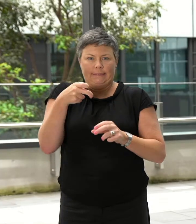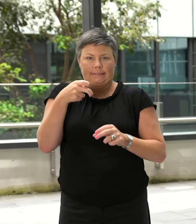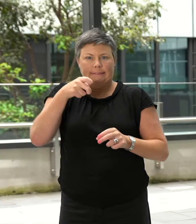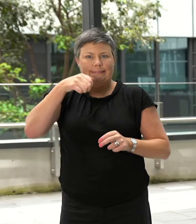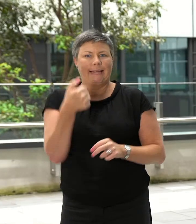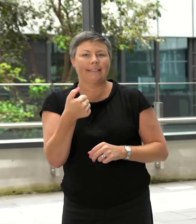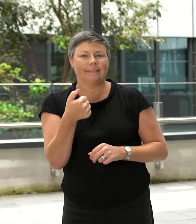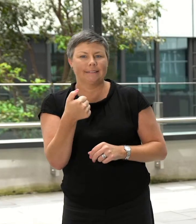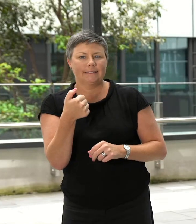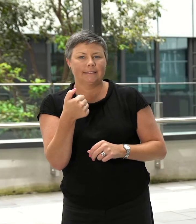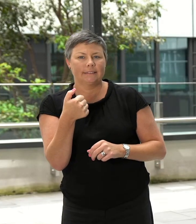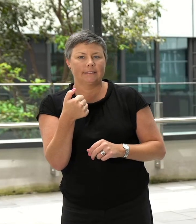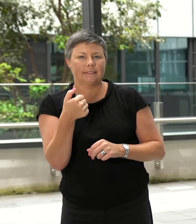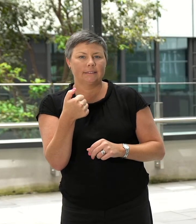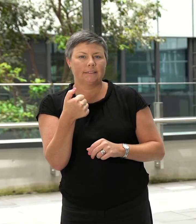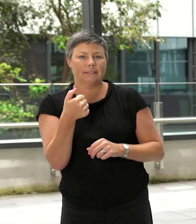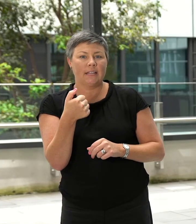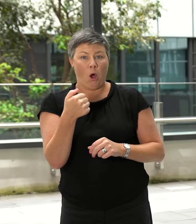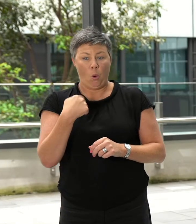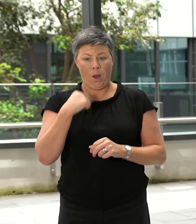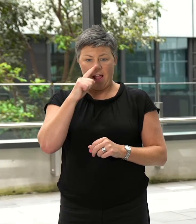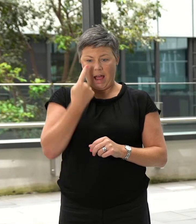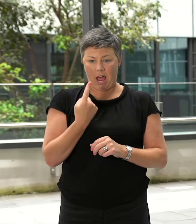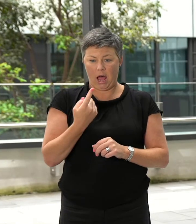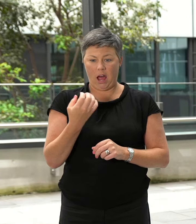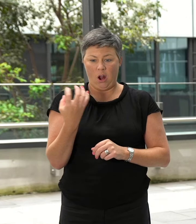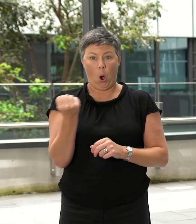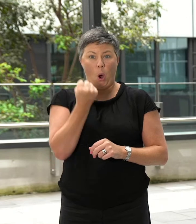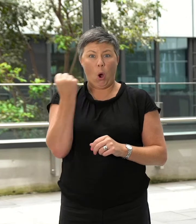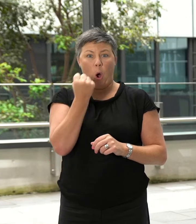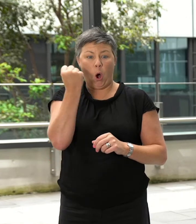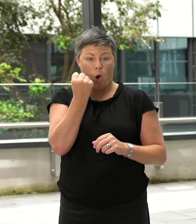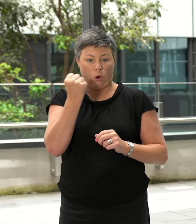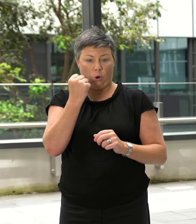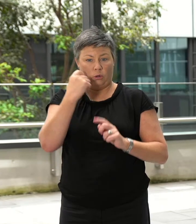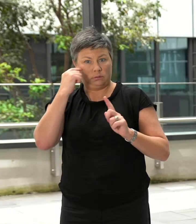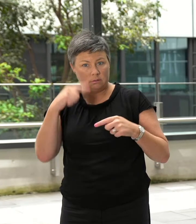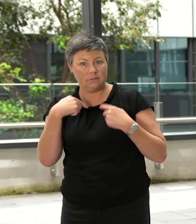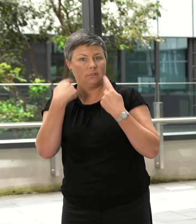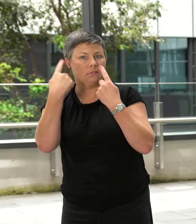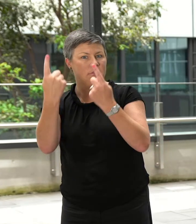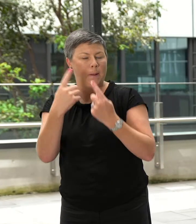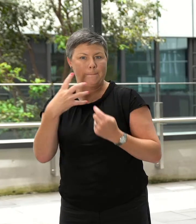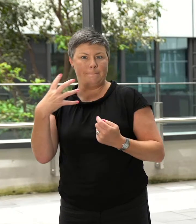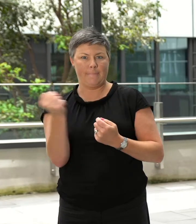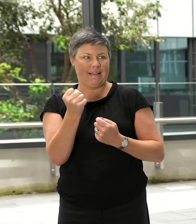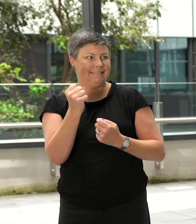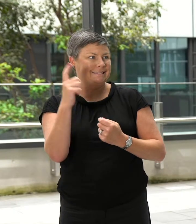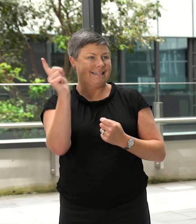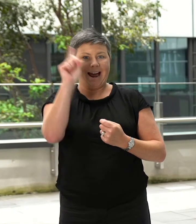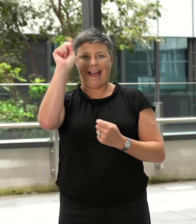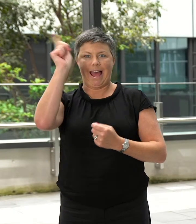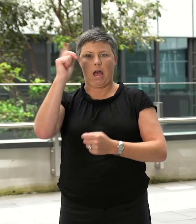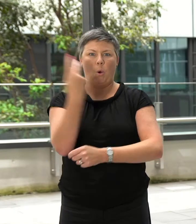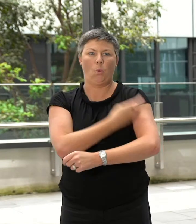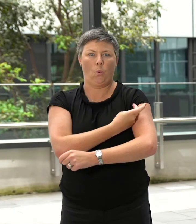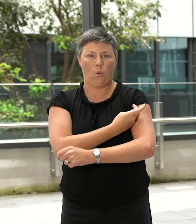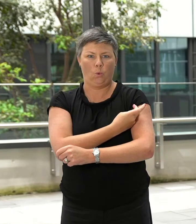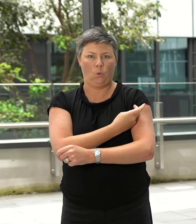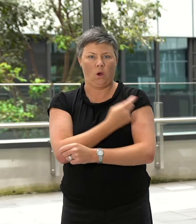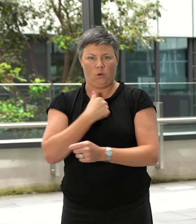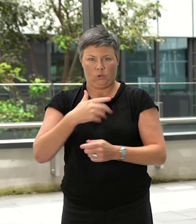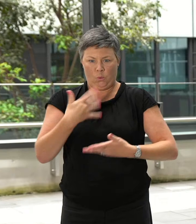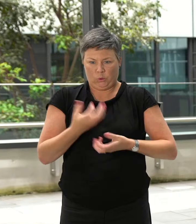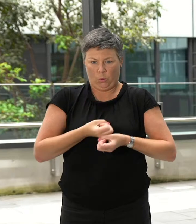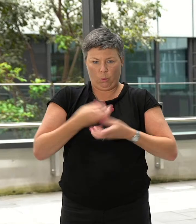of the day, that cannot be held over to the next day. It must be used within 6 hours of being diluted. We are not going to throw any of this in